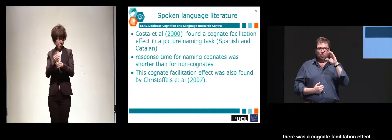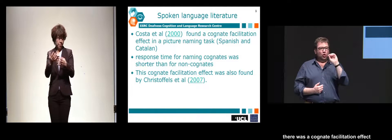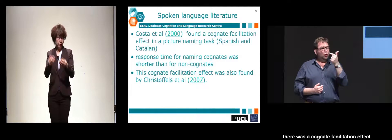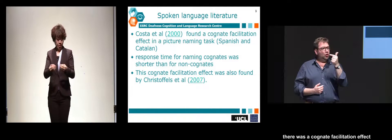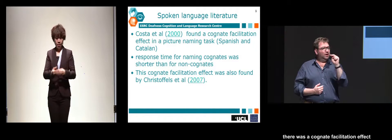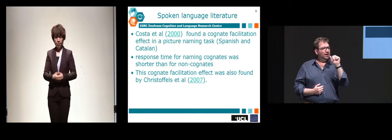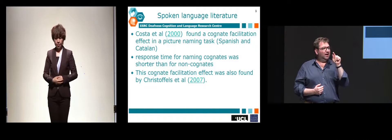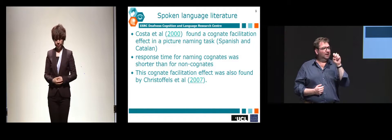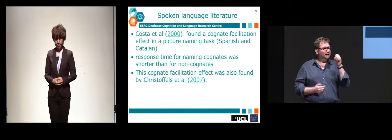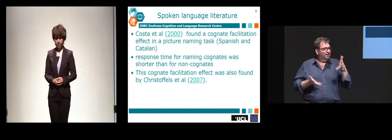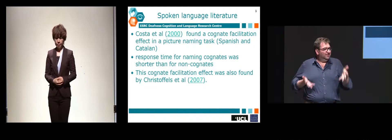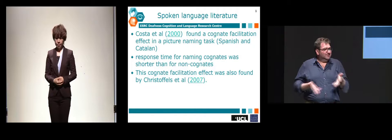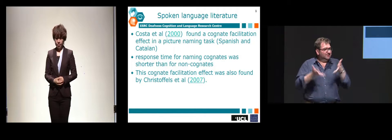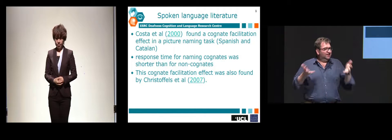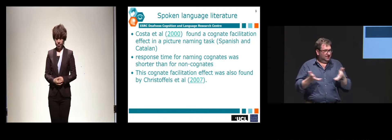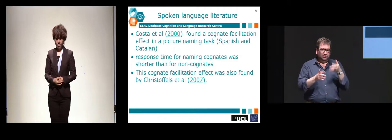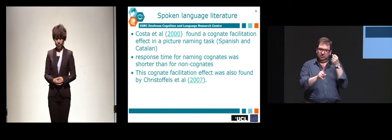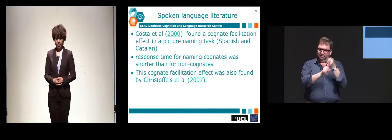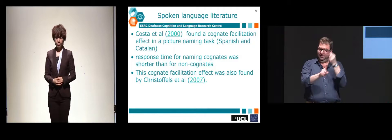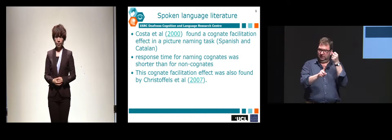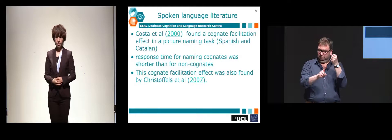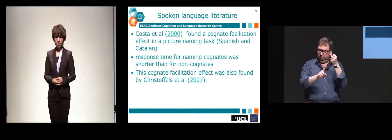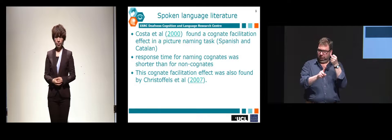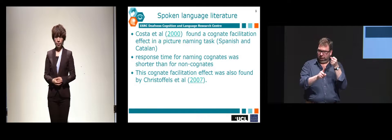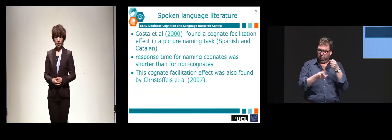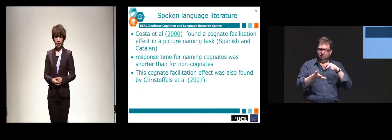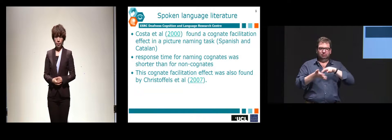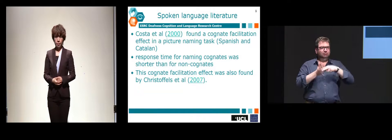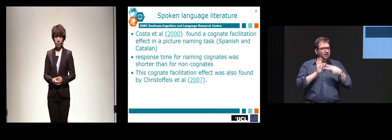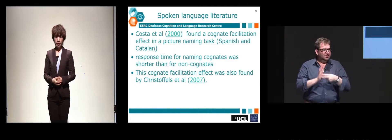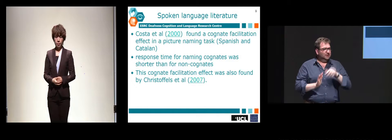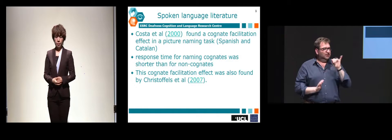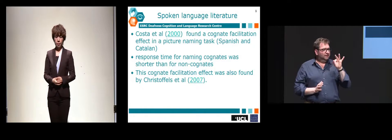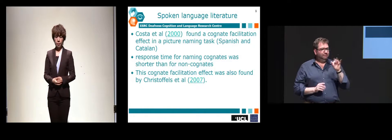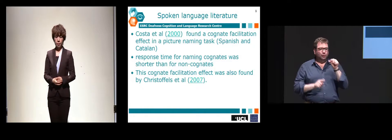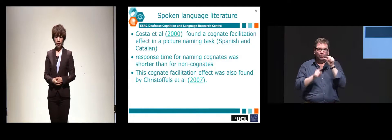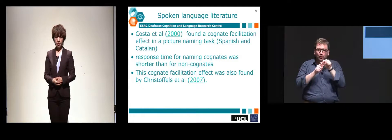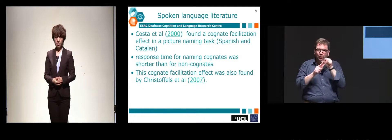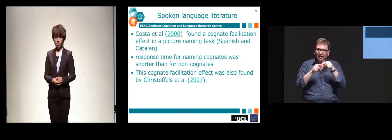picture naming task from the languages Spanish and Catalan.